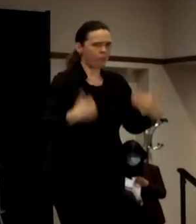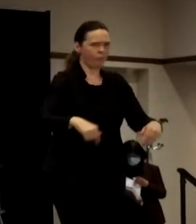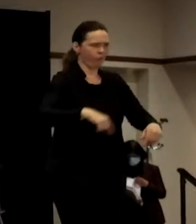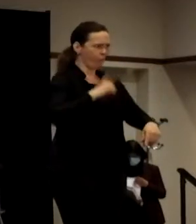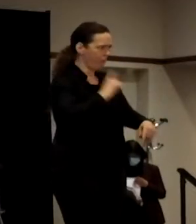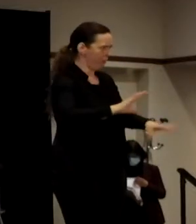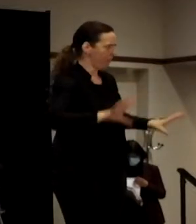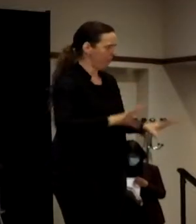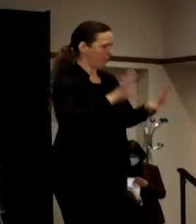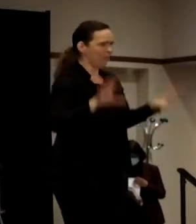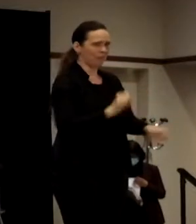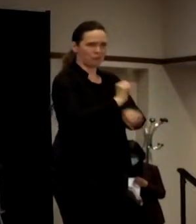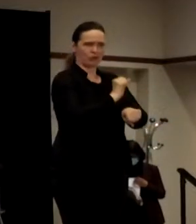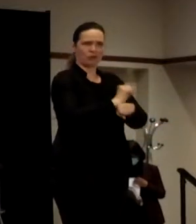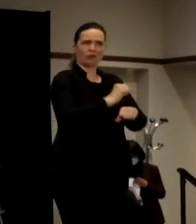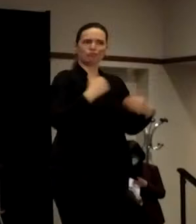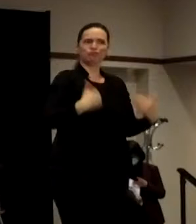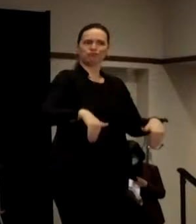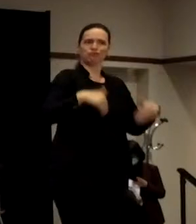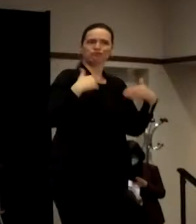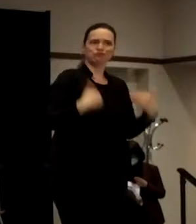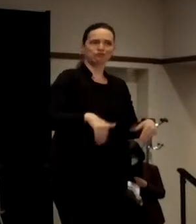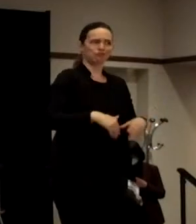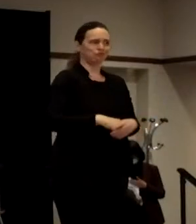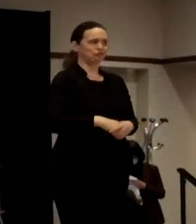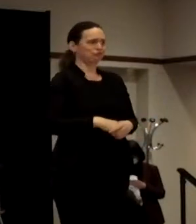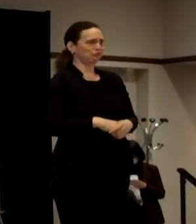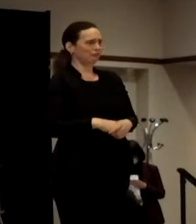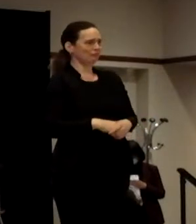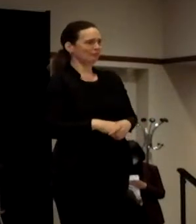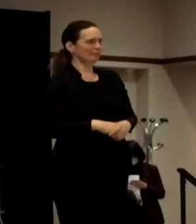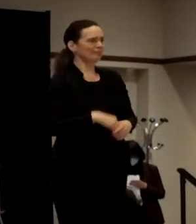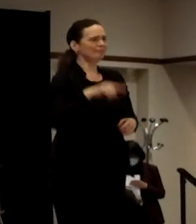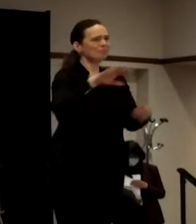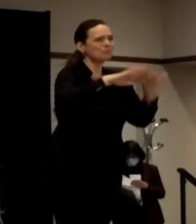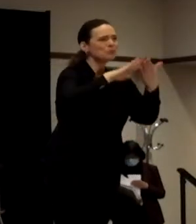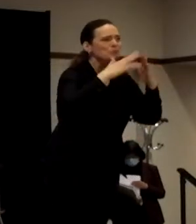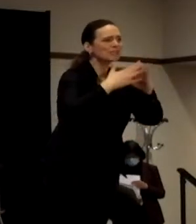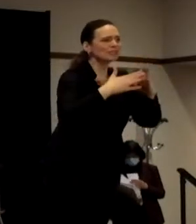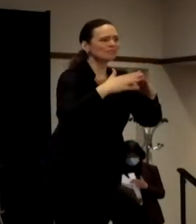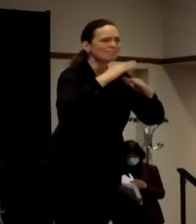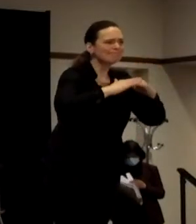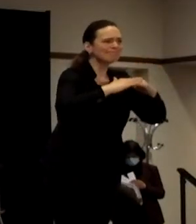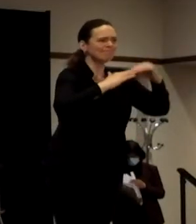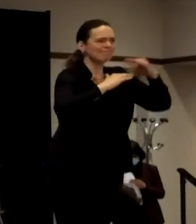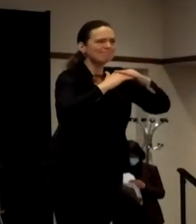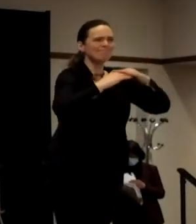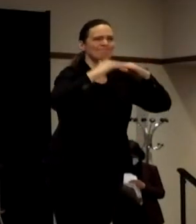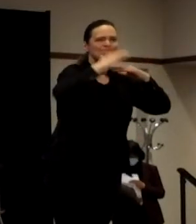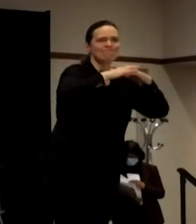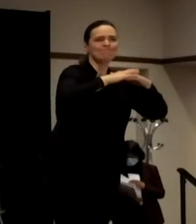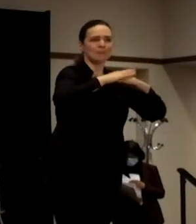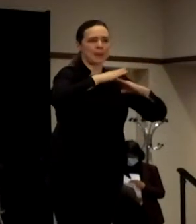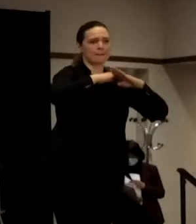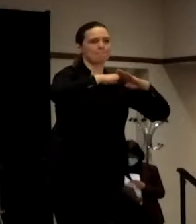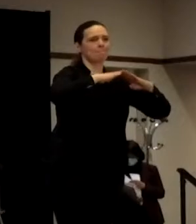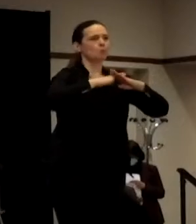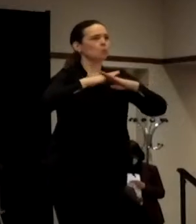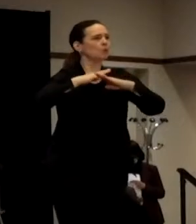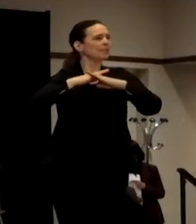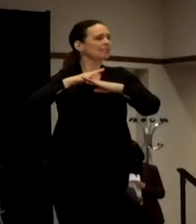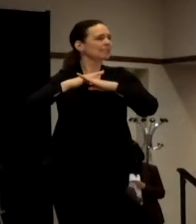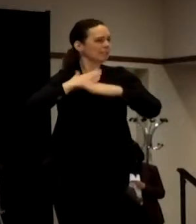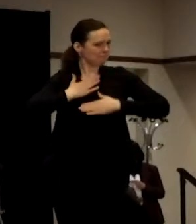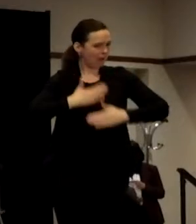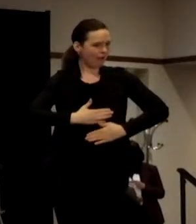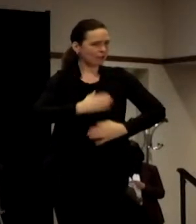We're making substantial gains, and as we do that, the community will build up immunity, and we'll see the caseloads continue to drop and the positive